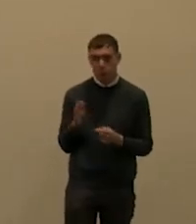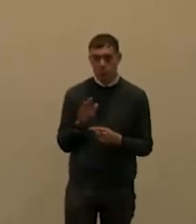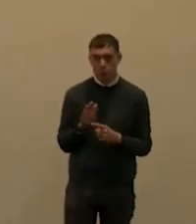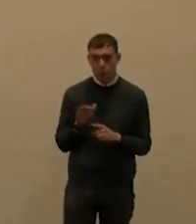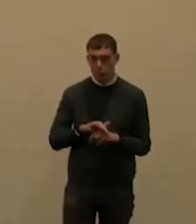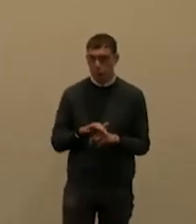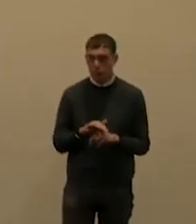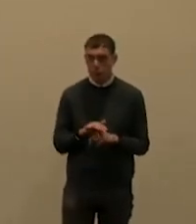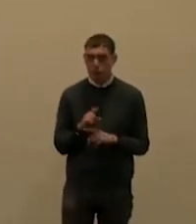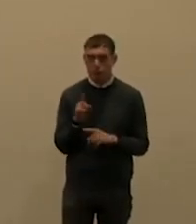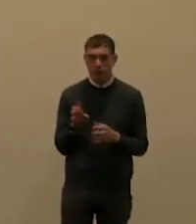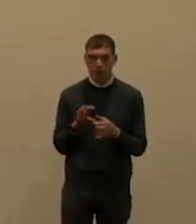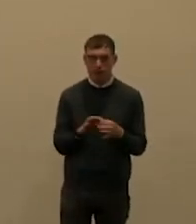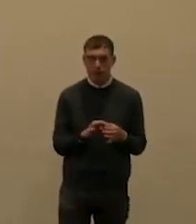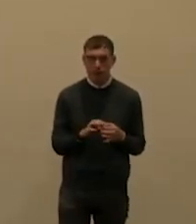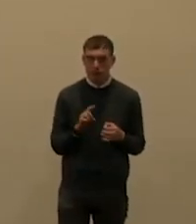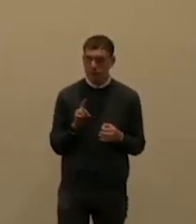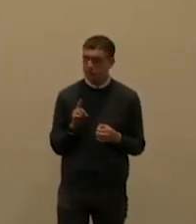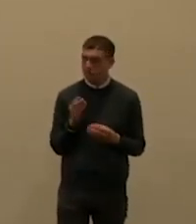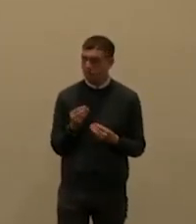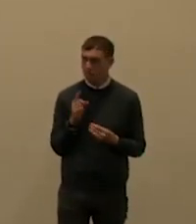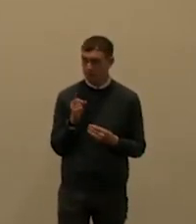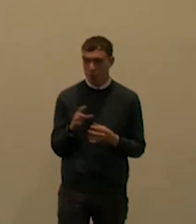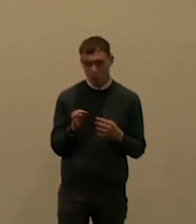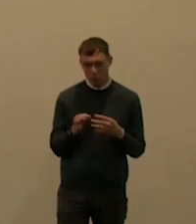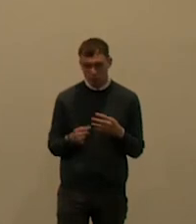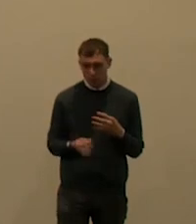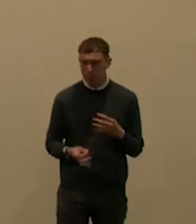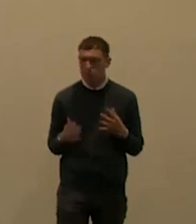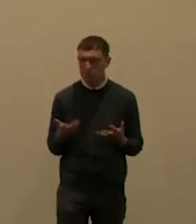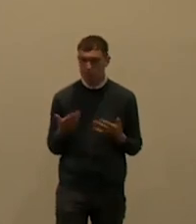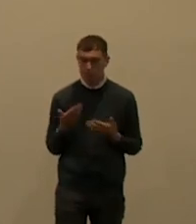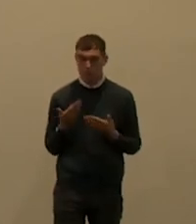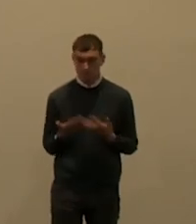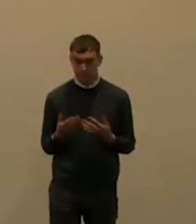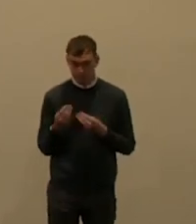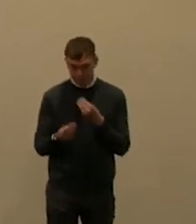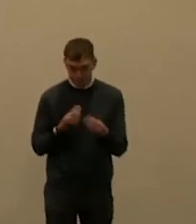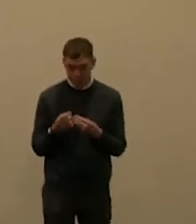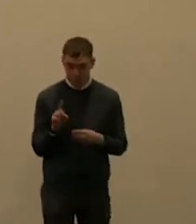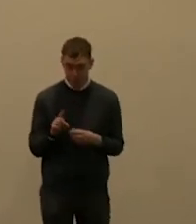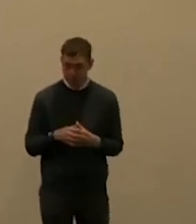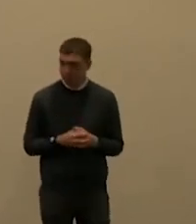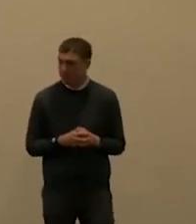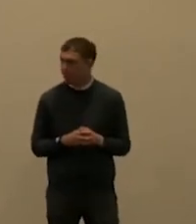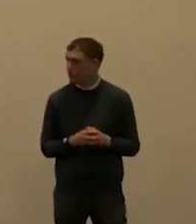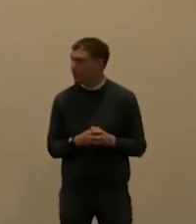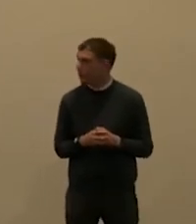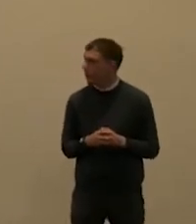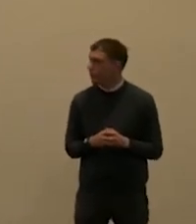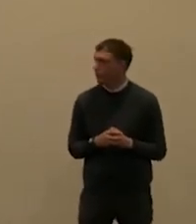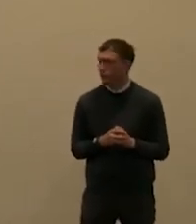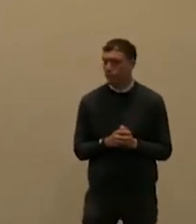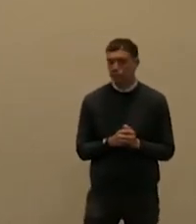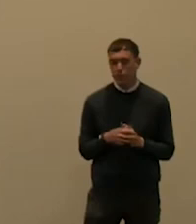branch office and the headquarter connection options that you have. And let's talk about, in a short few minutes,